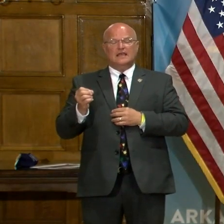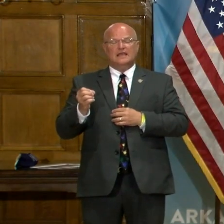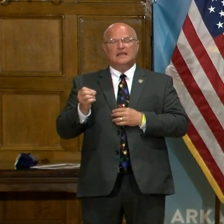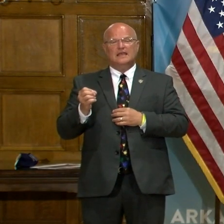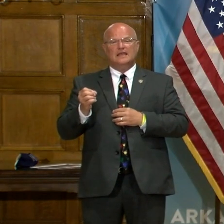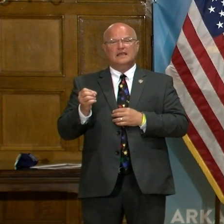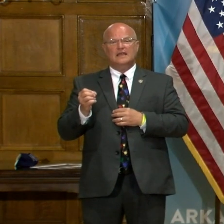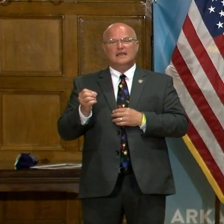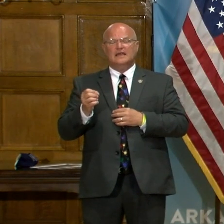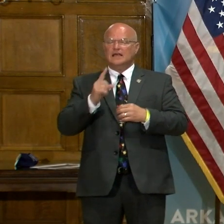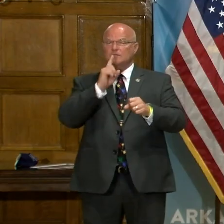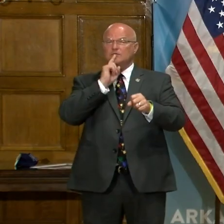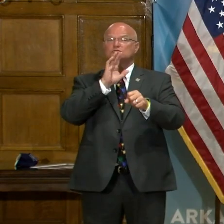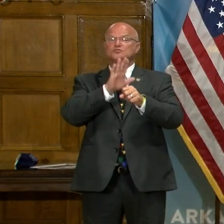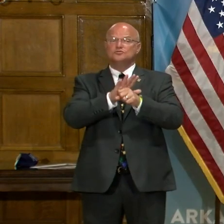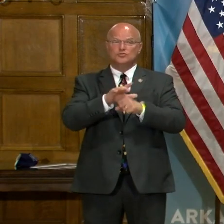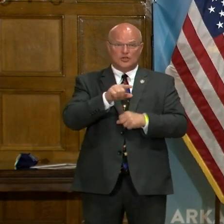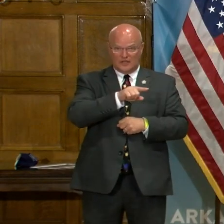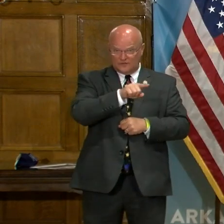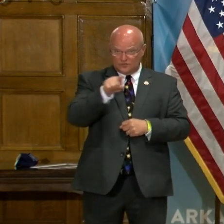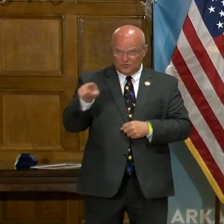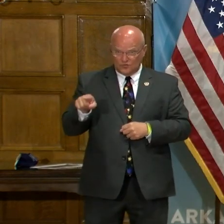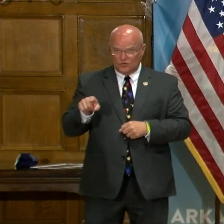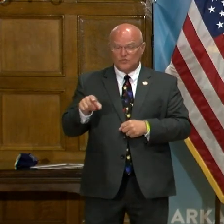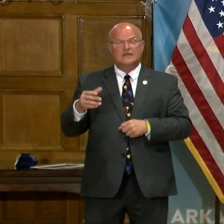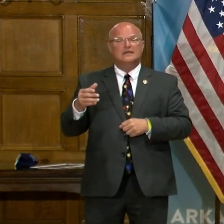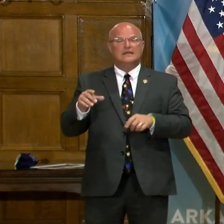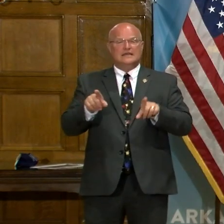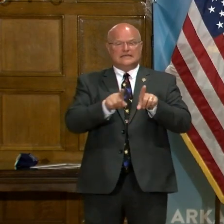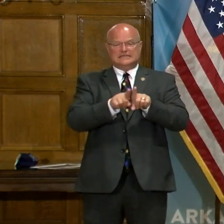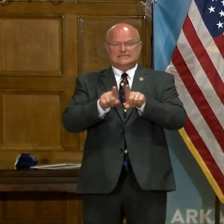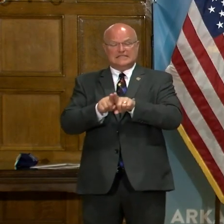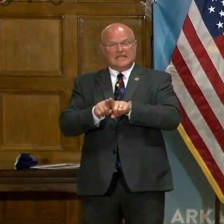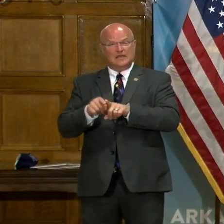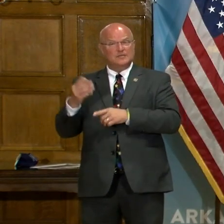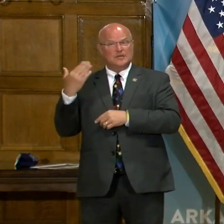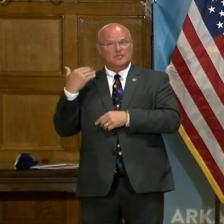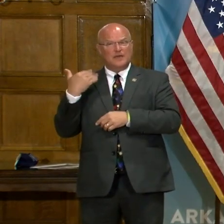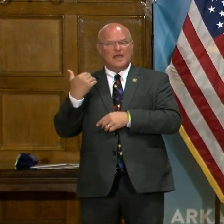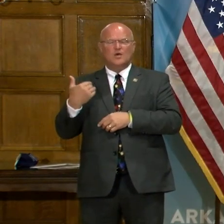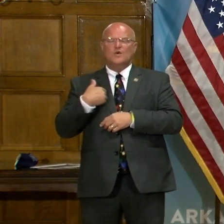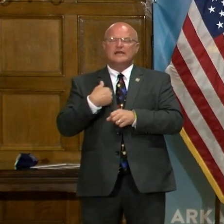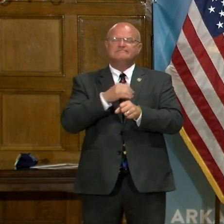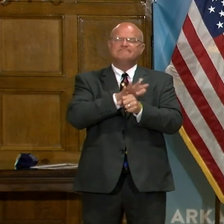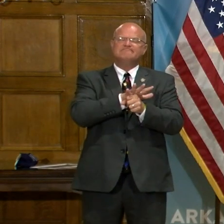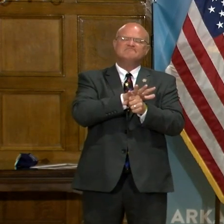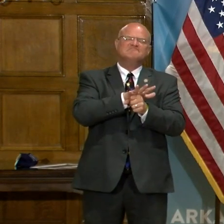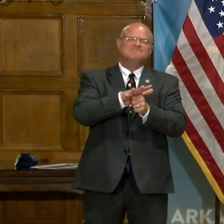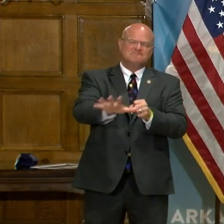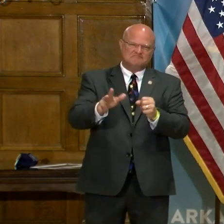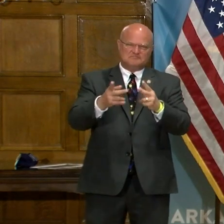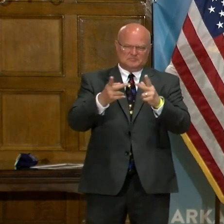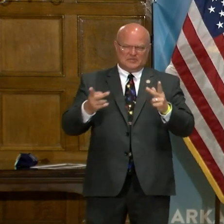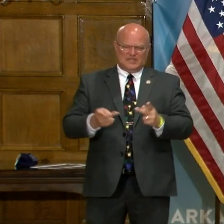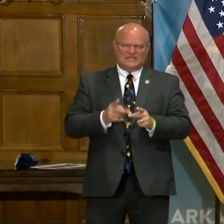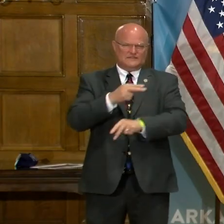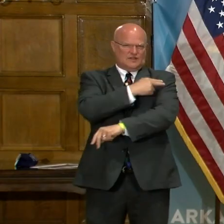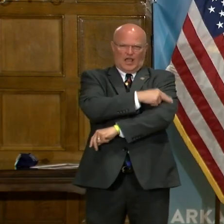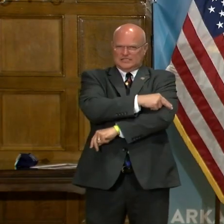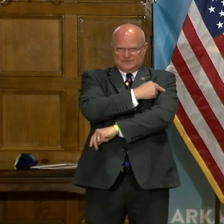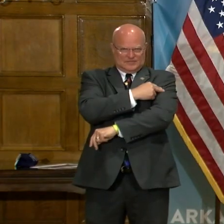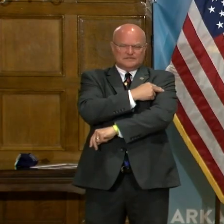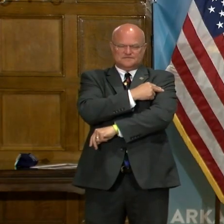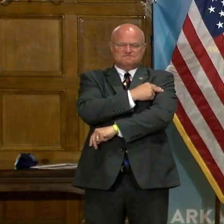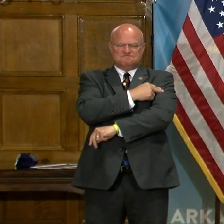let me assure everyone, as we've done in the past, that we have more than ample capacity in Arkansas in terms of